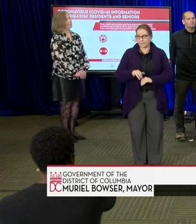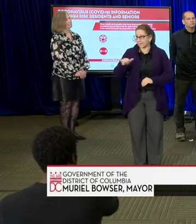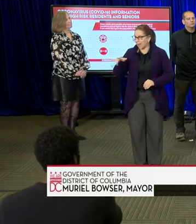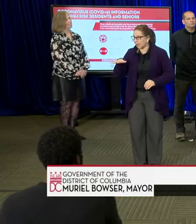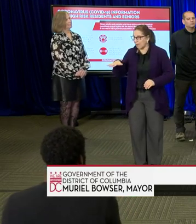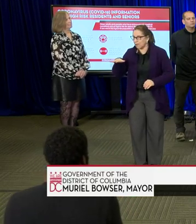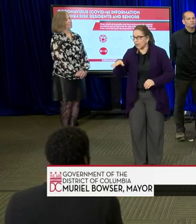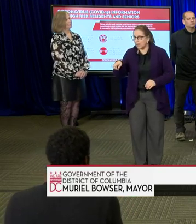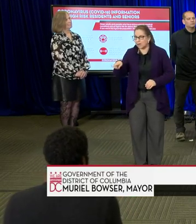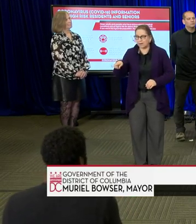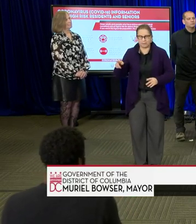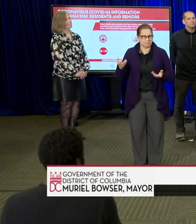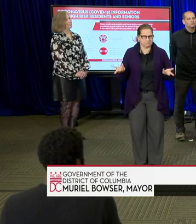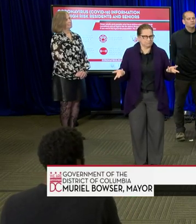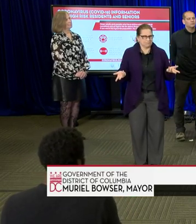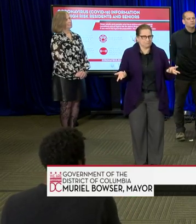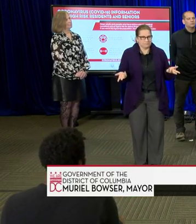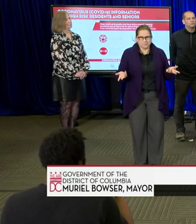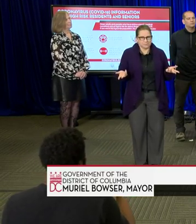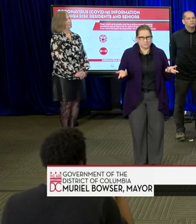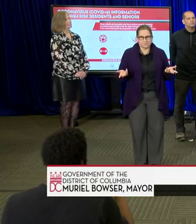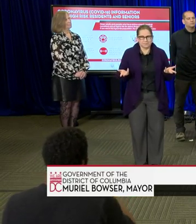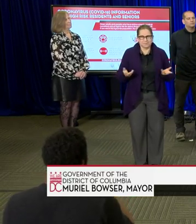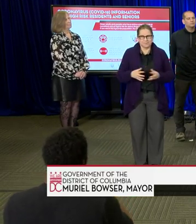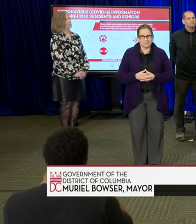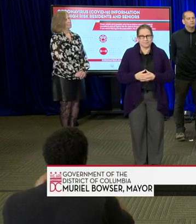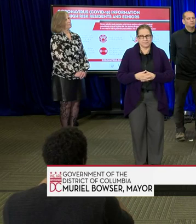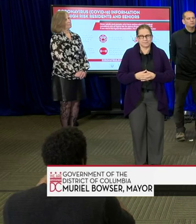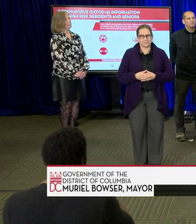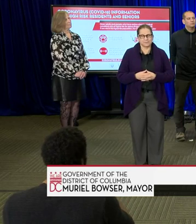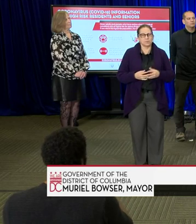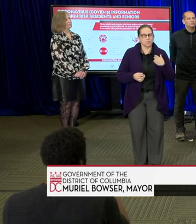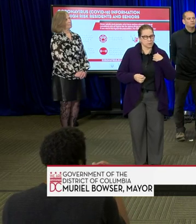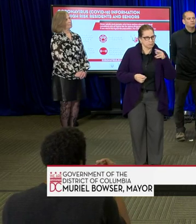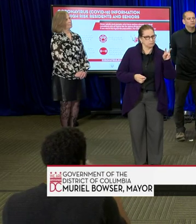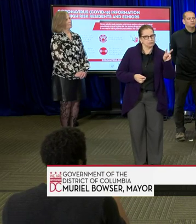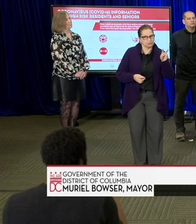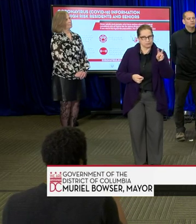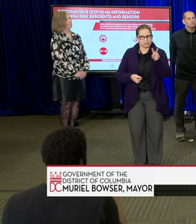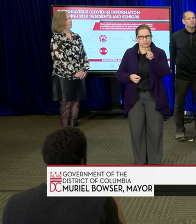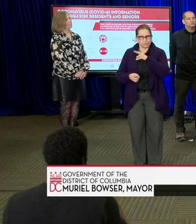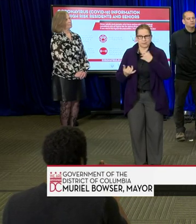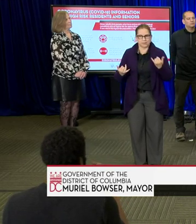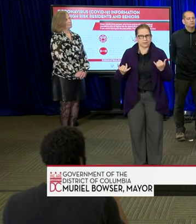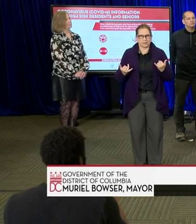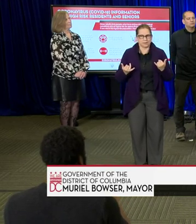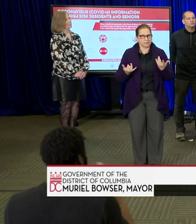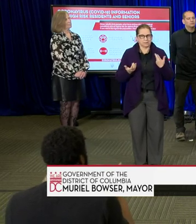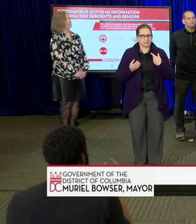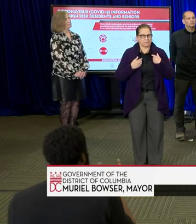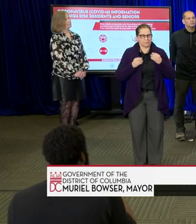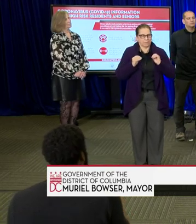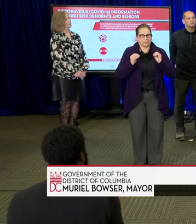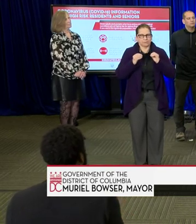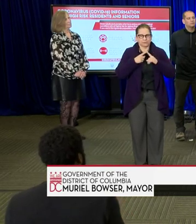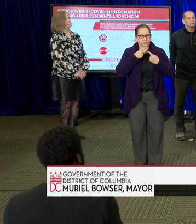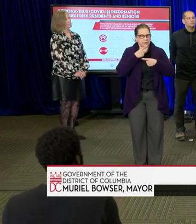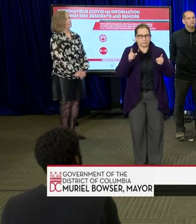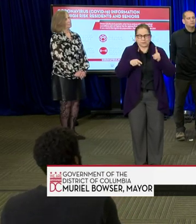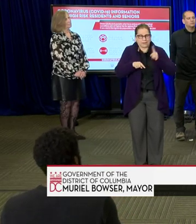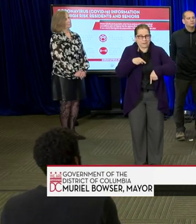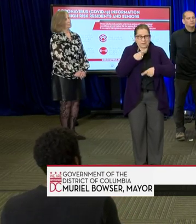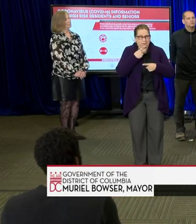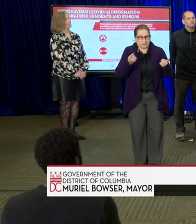It is something that we will monitor and we will continue to monitor. However, I can confirm that we do not